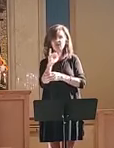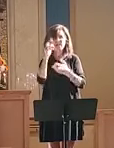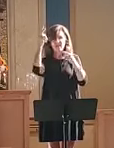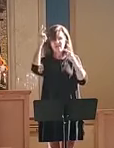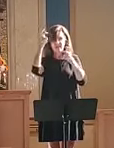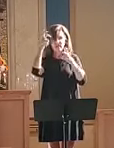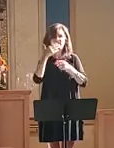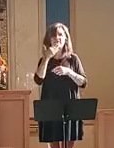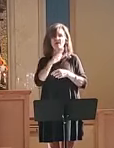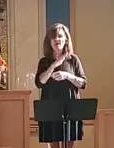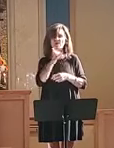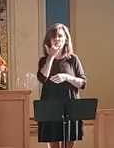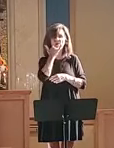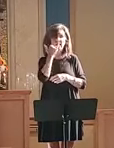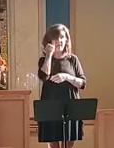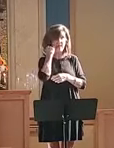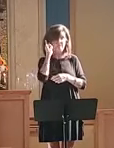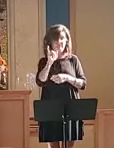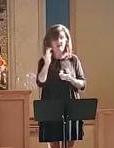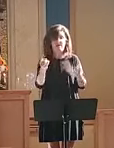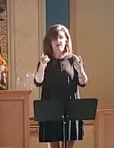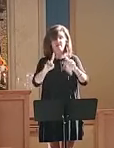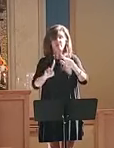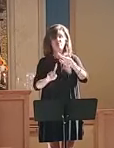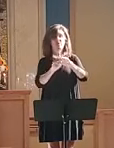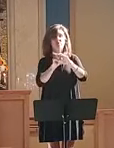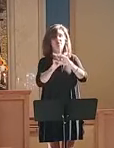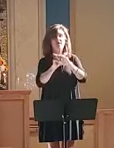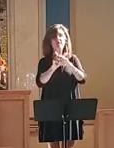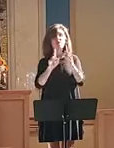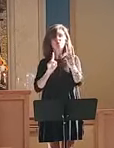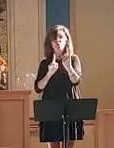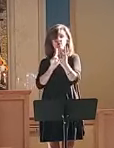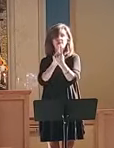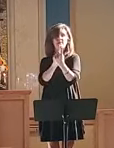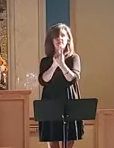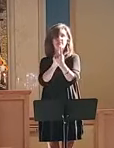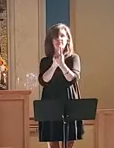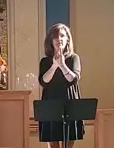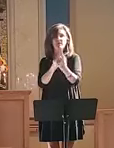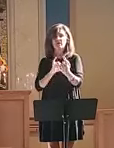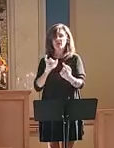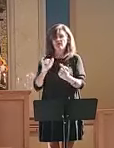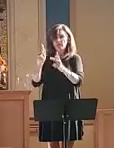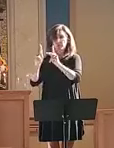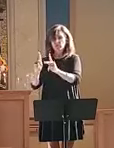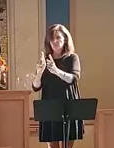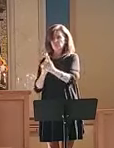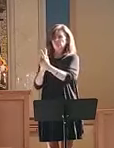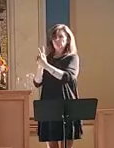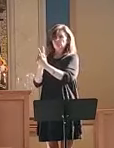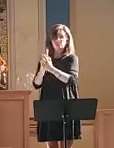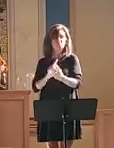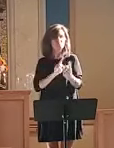If that happens, you go to him alone. You go to her alone.